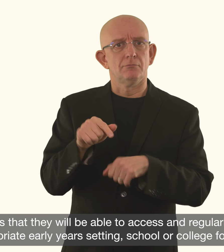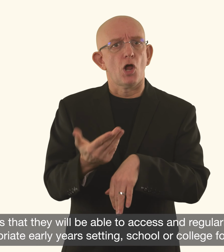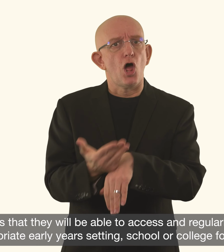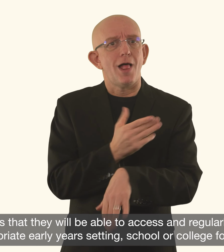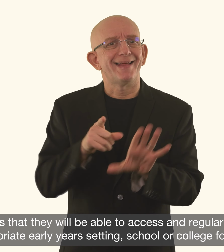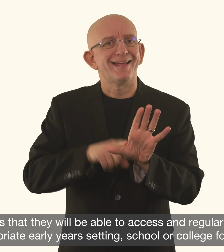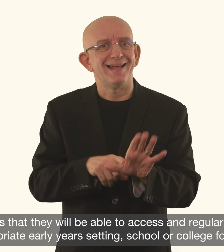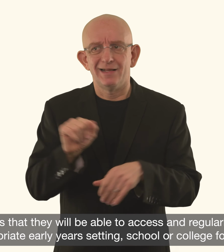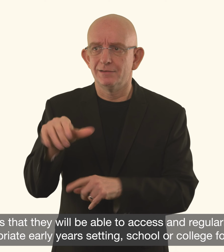school or college for their needs.